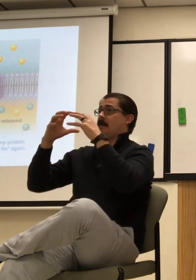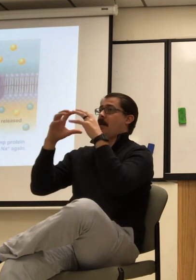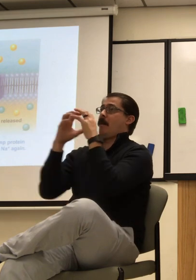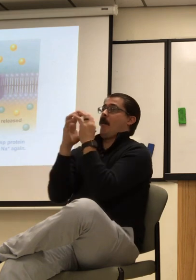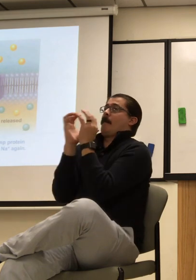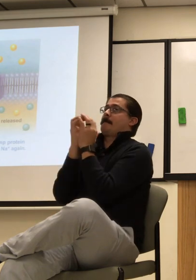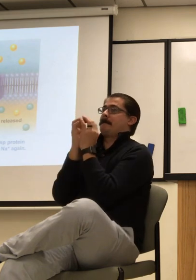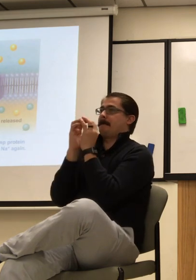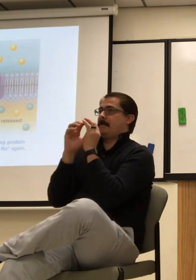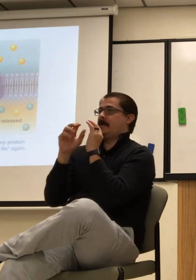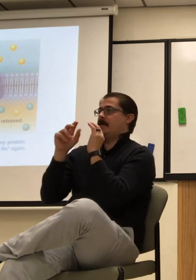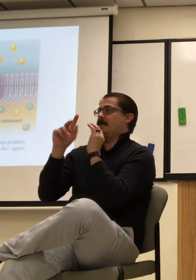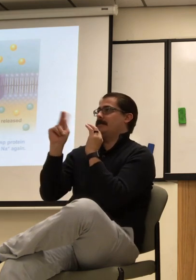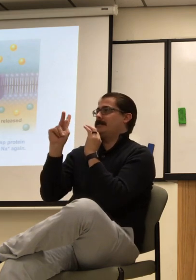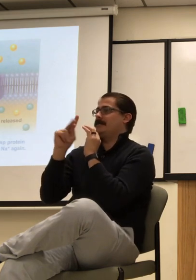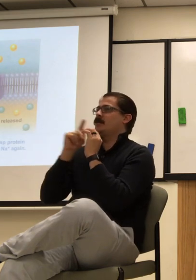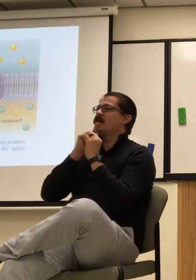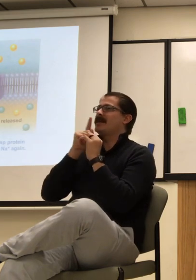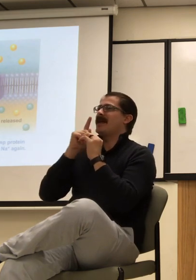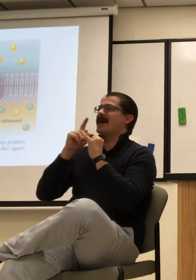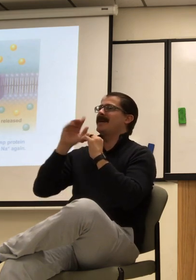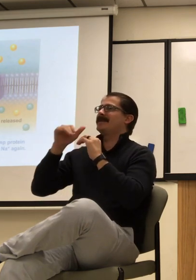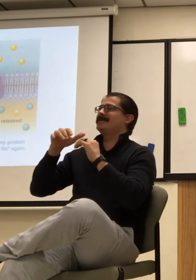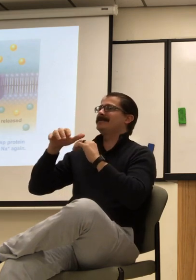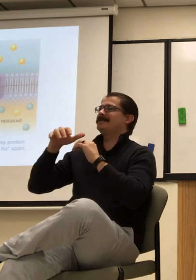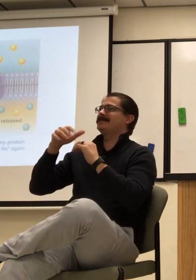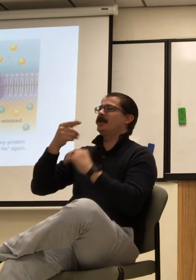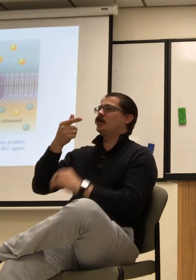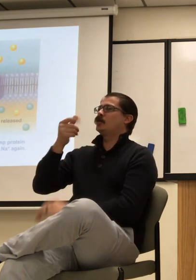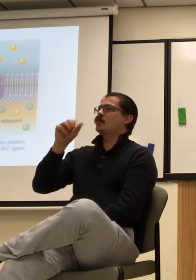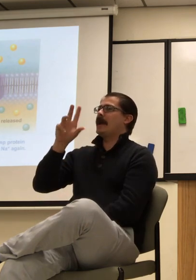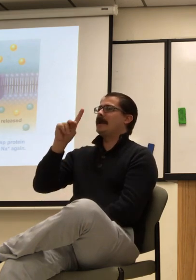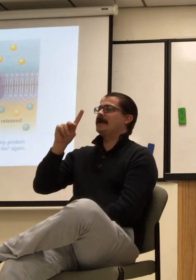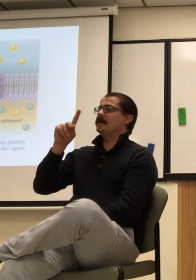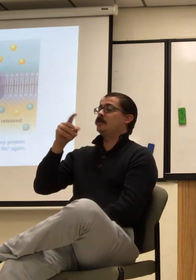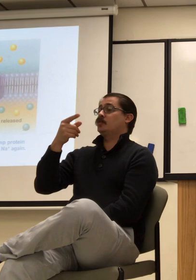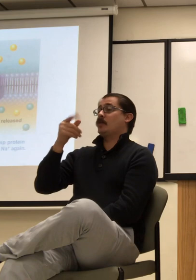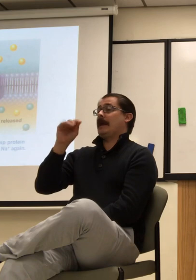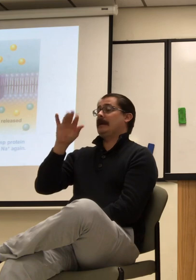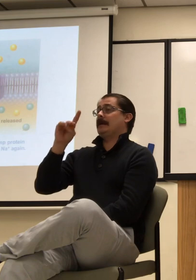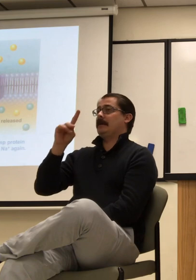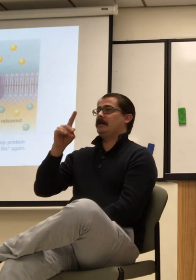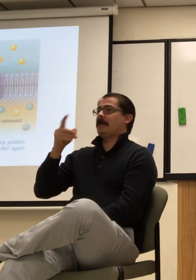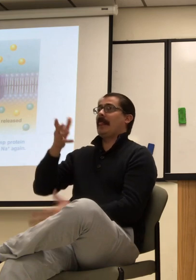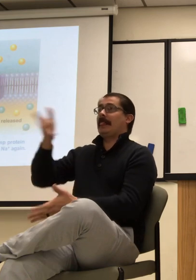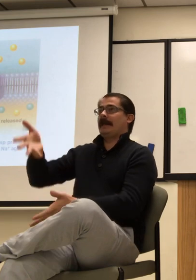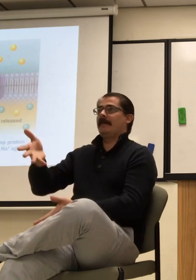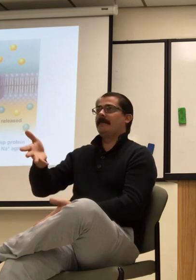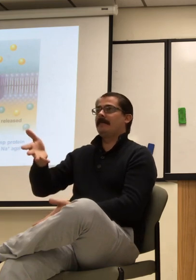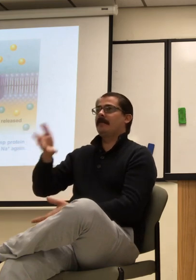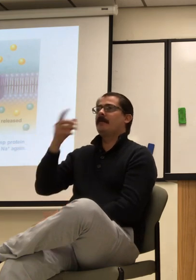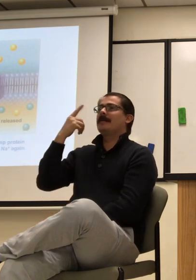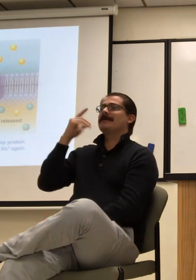keep these gradients as they are. It's like for potassium,